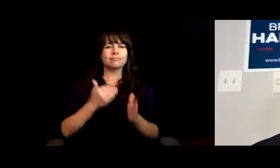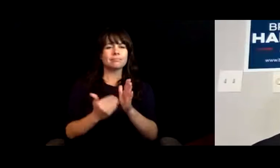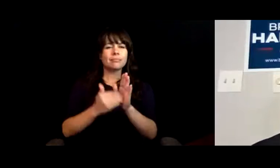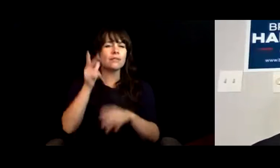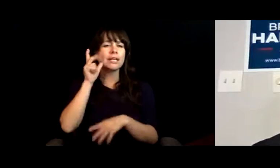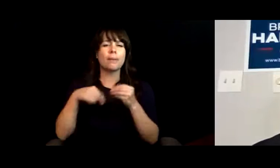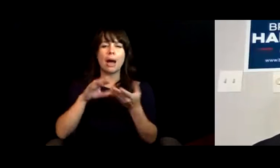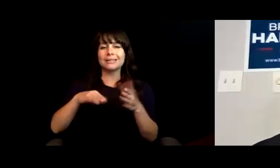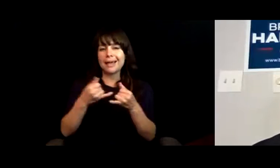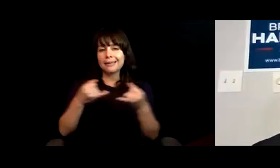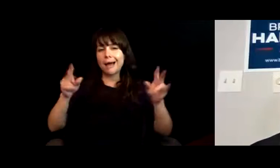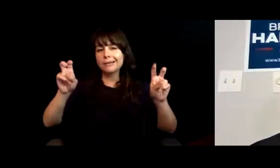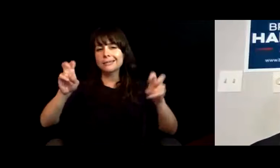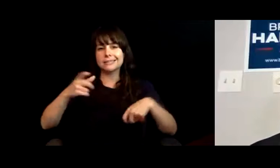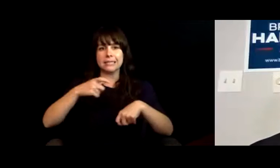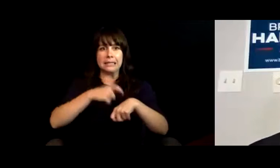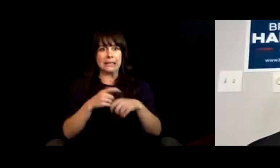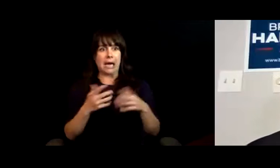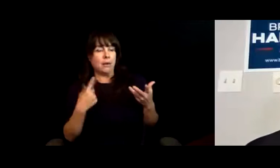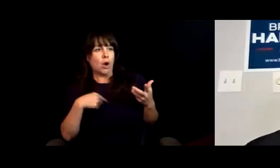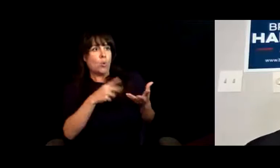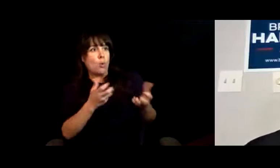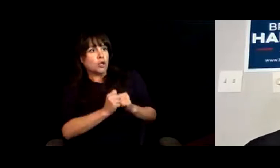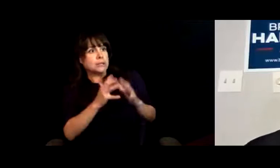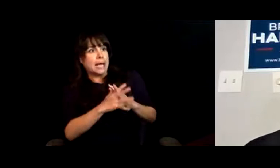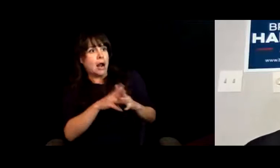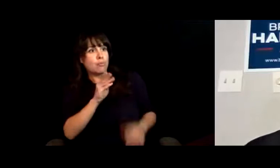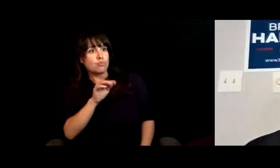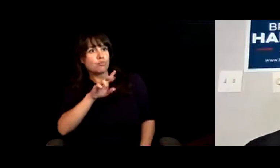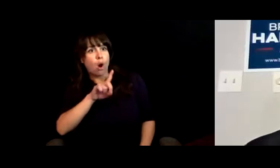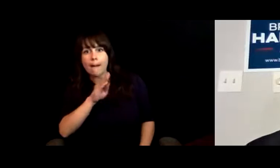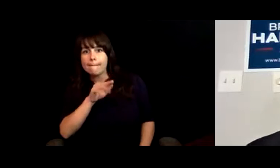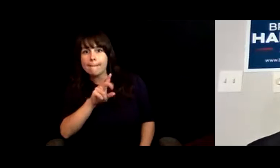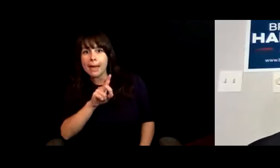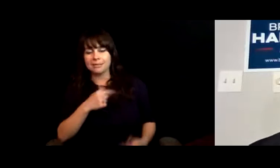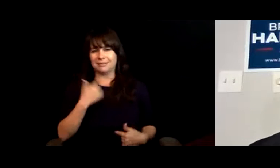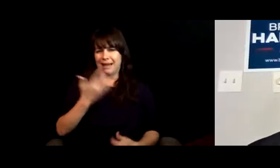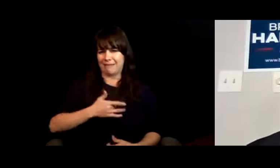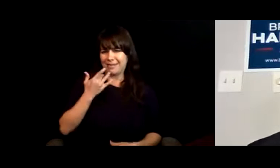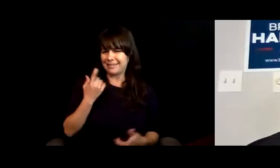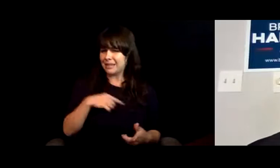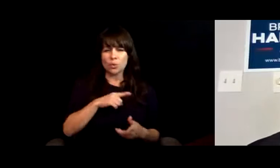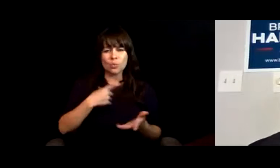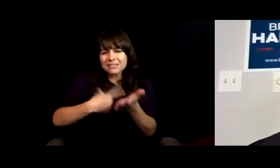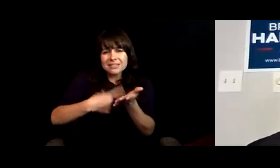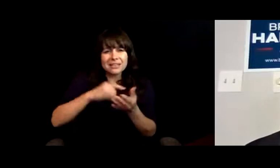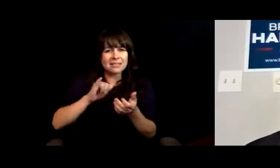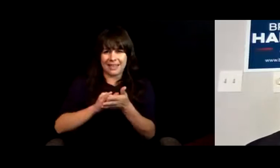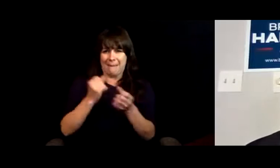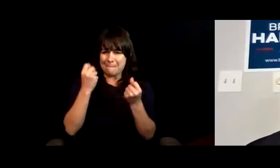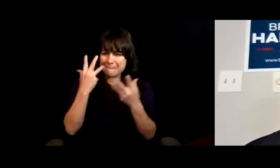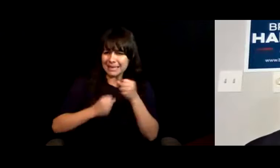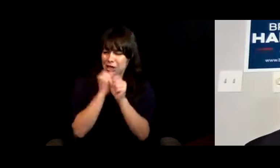that we want to establish more broadband. And I think about, you know, we've been talking about this for years, and this is one of the areas where I think we need